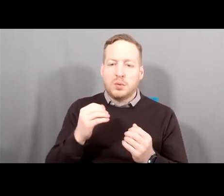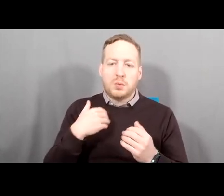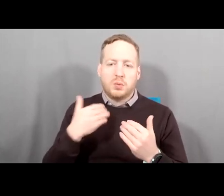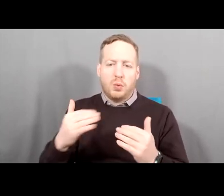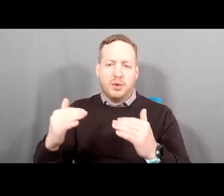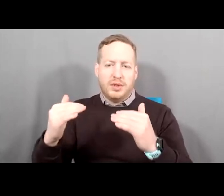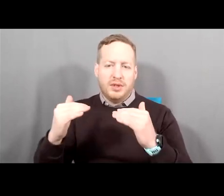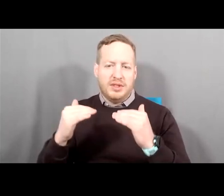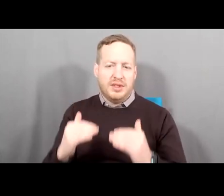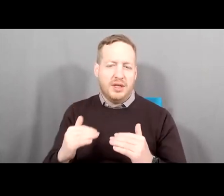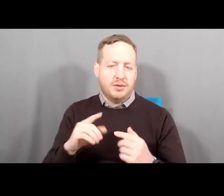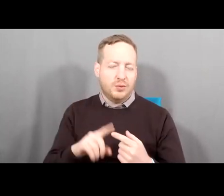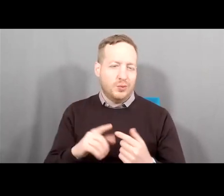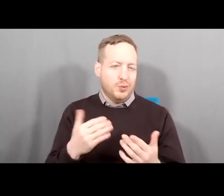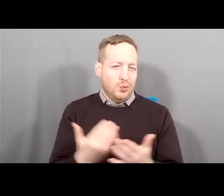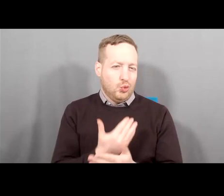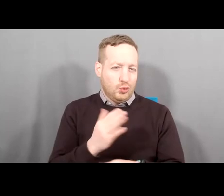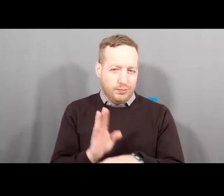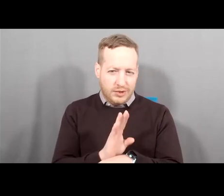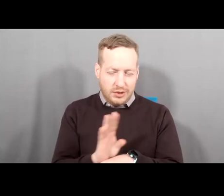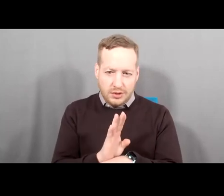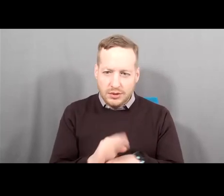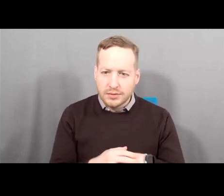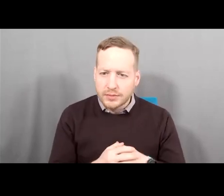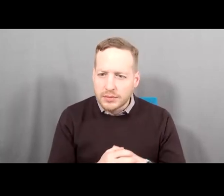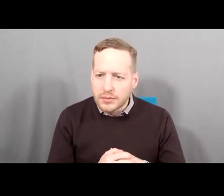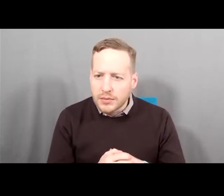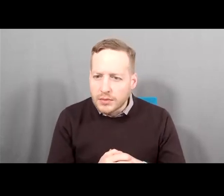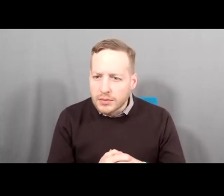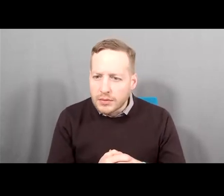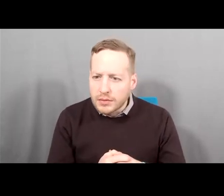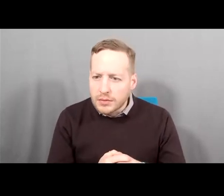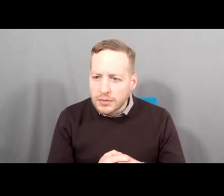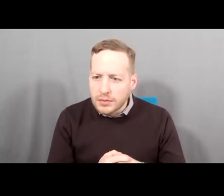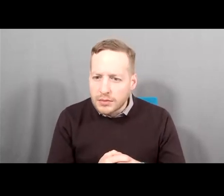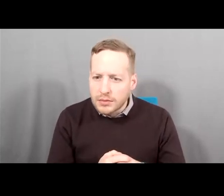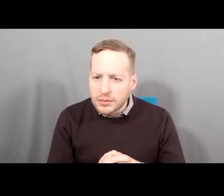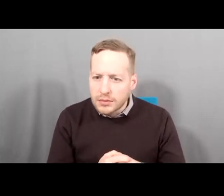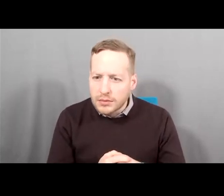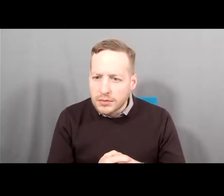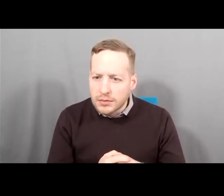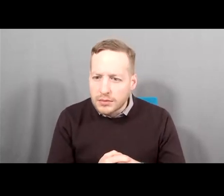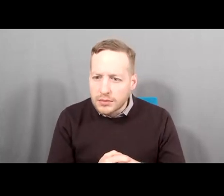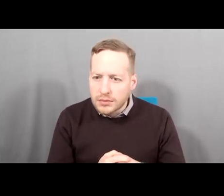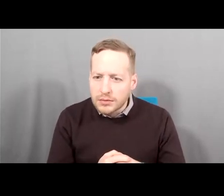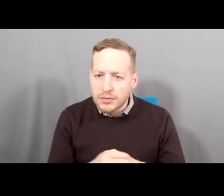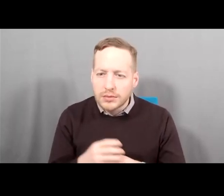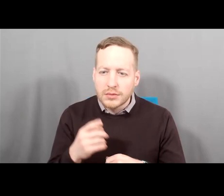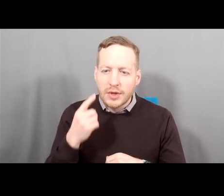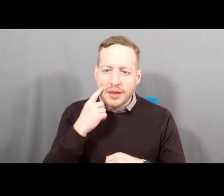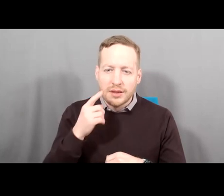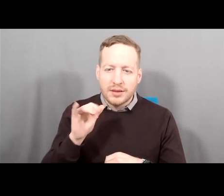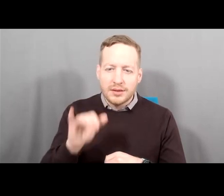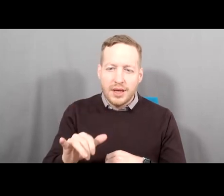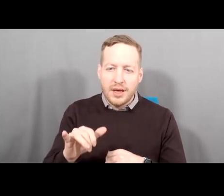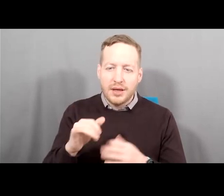So we talked about legislative week, but moving further down the agenda for new business, I'm just looking.